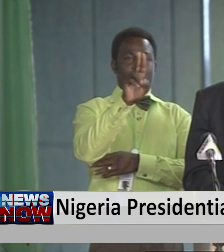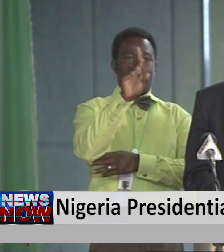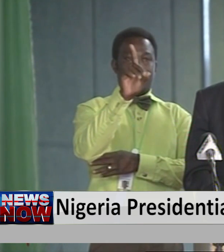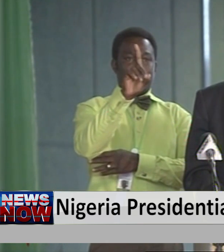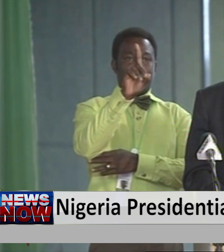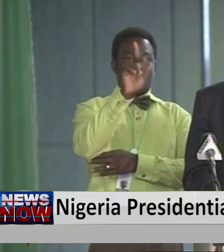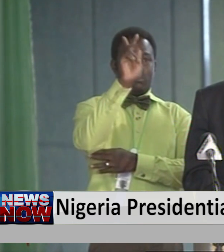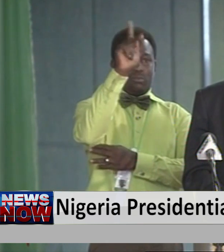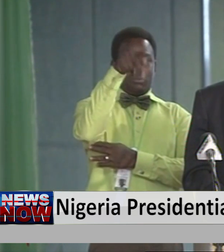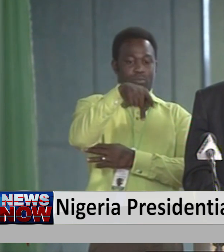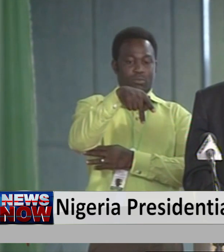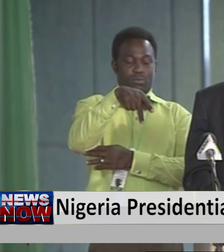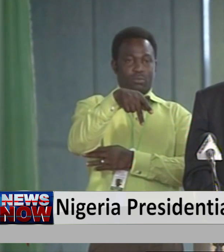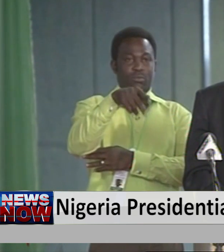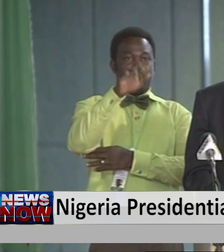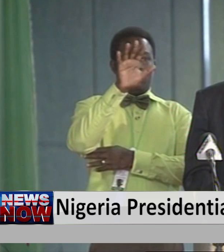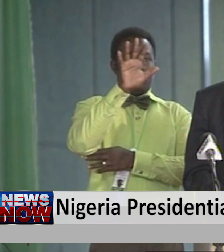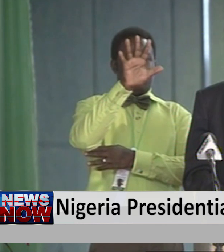UDP